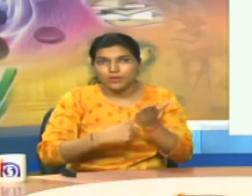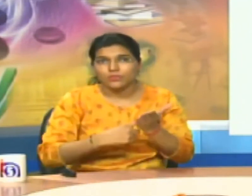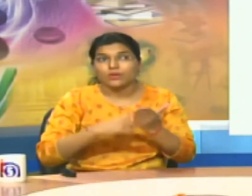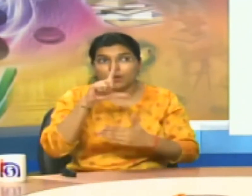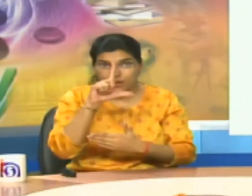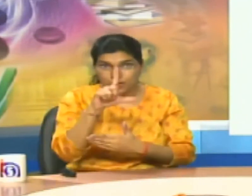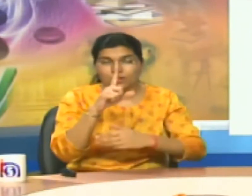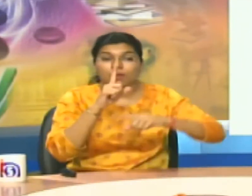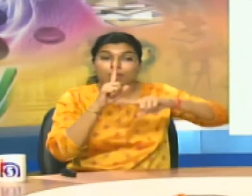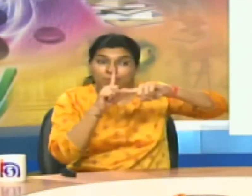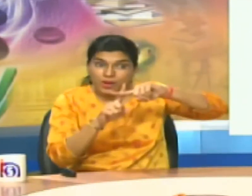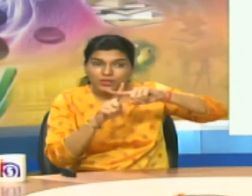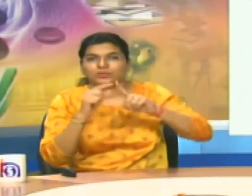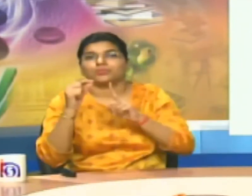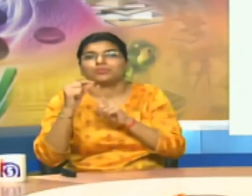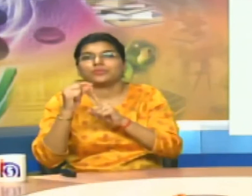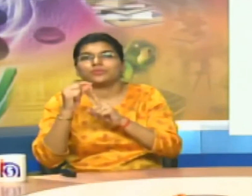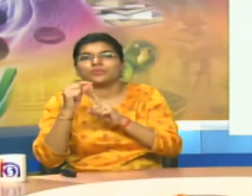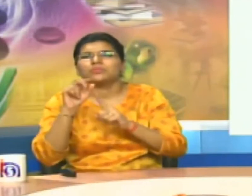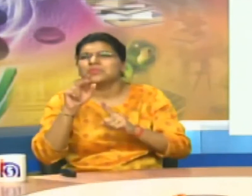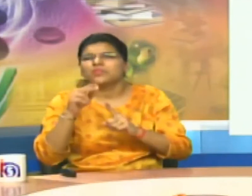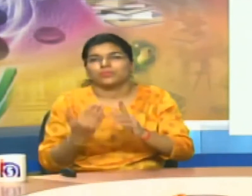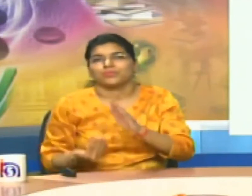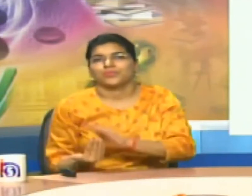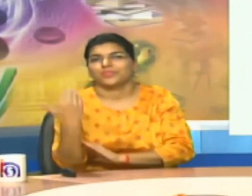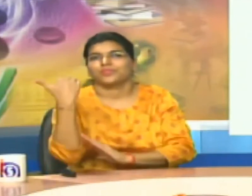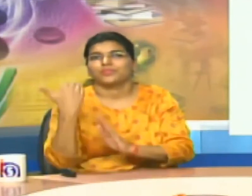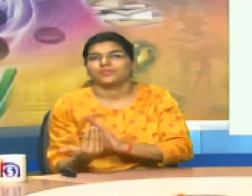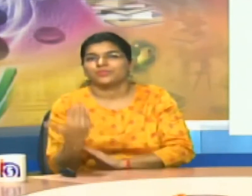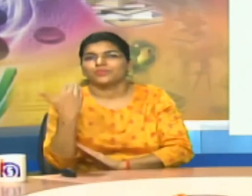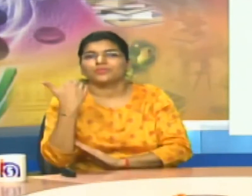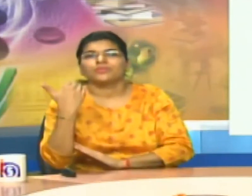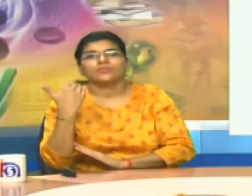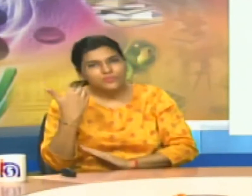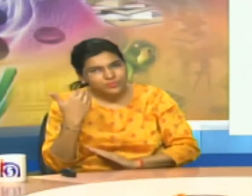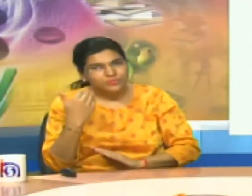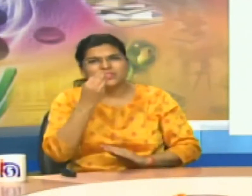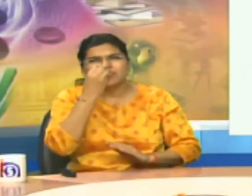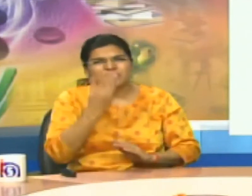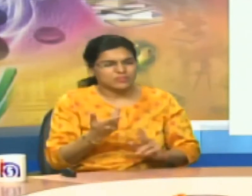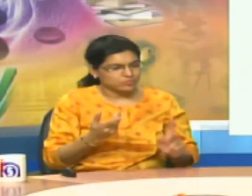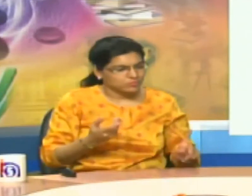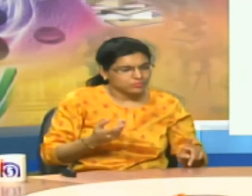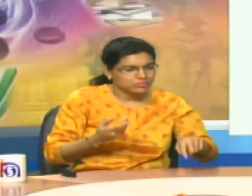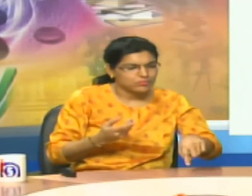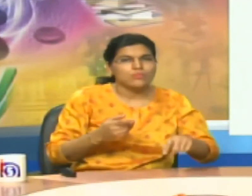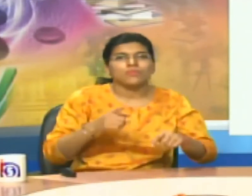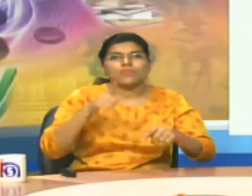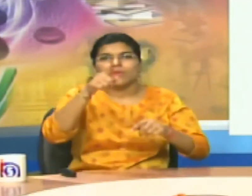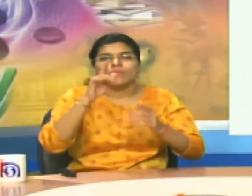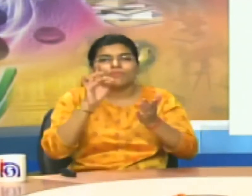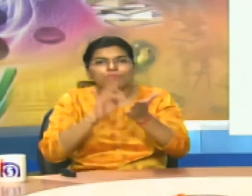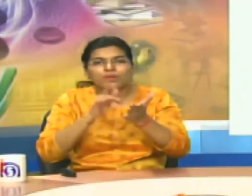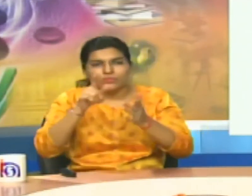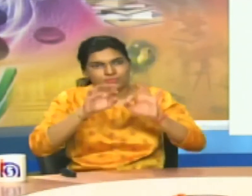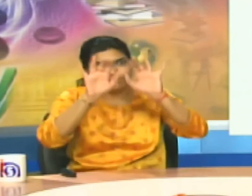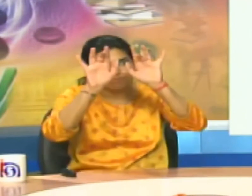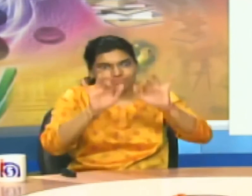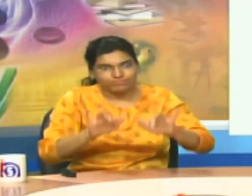Then last is Ctrl plus P, that is for taking printout. When we press